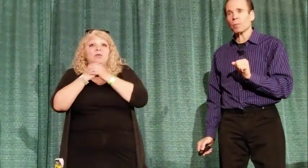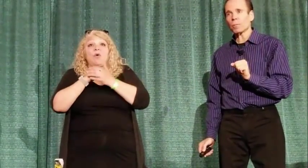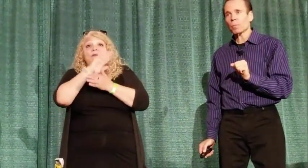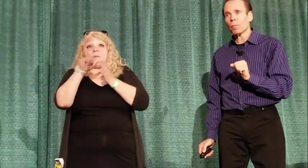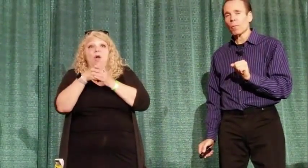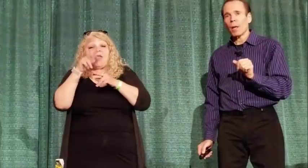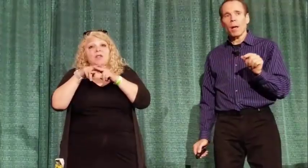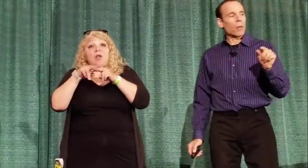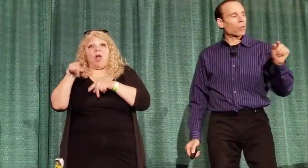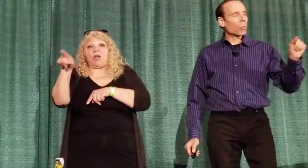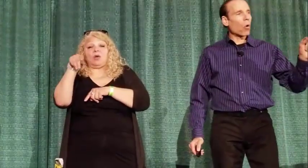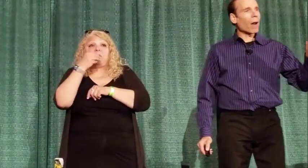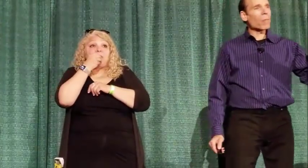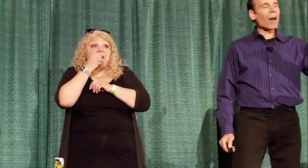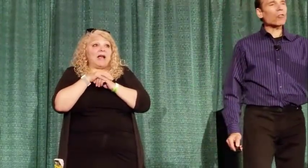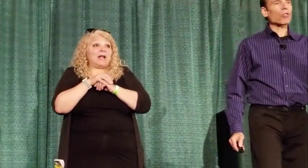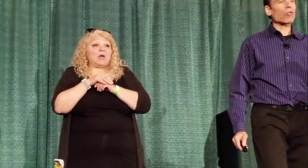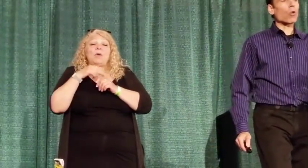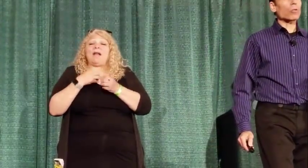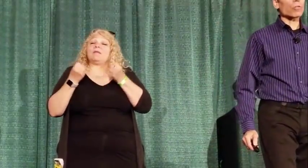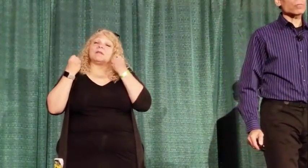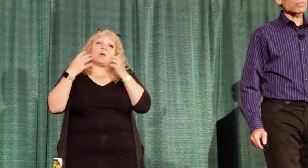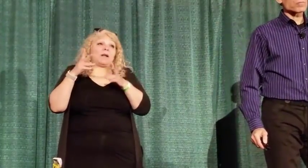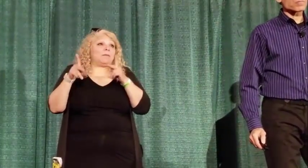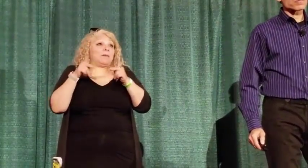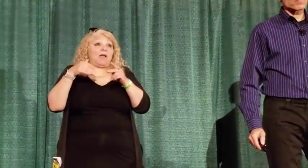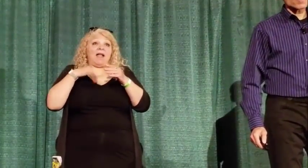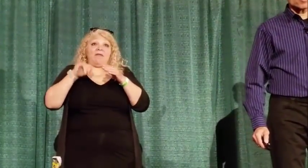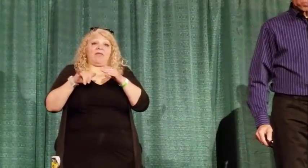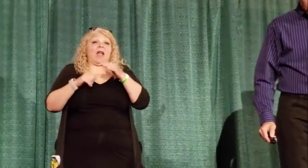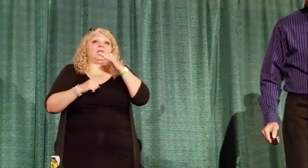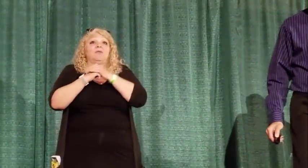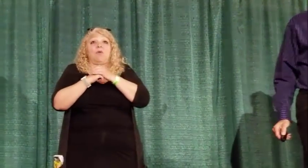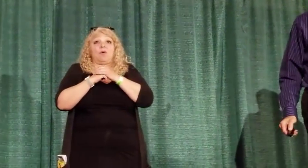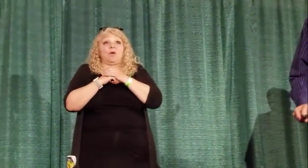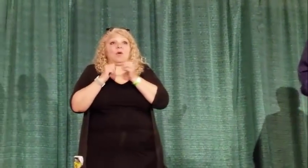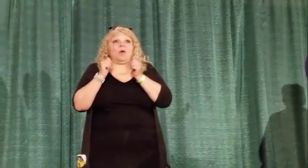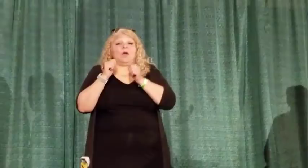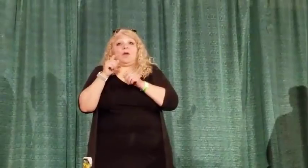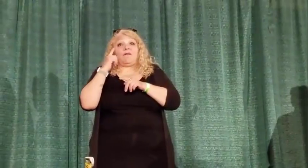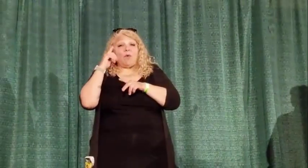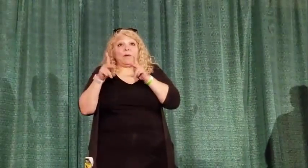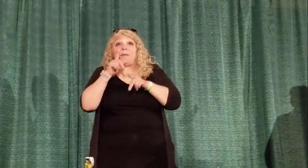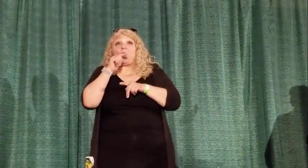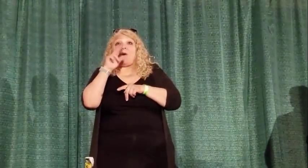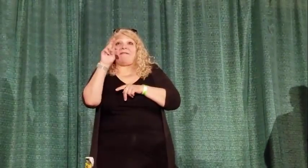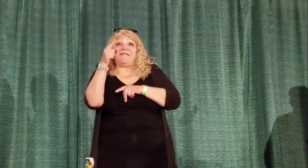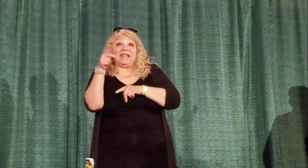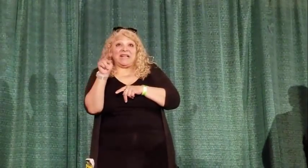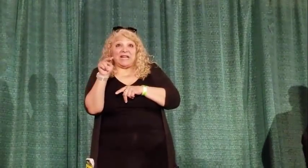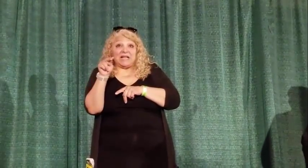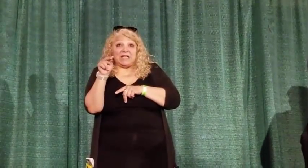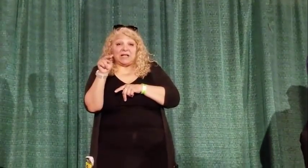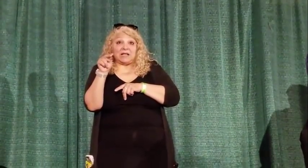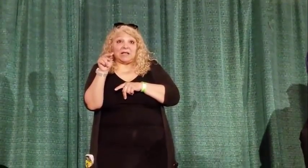eating. There's more hemorrhagic strokes in people who are vegans, and there's